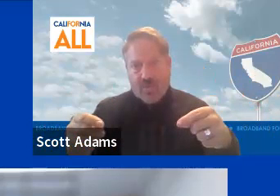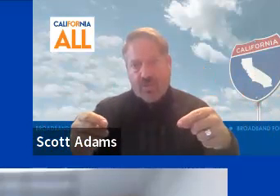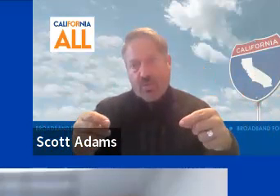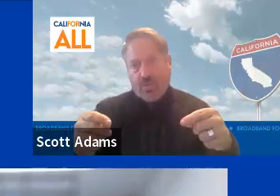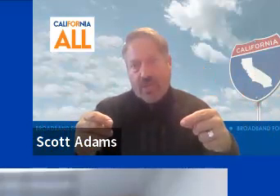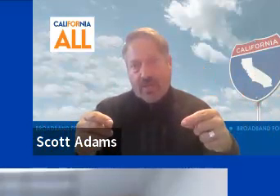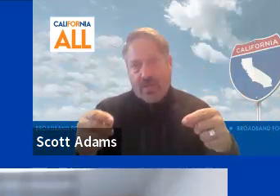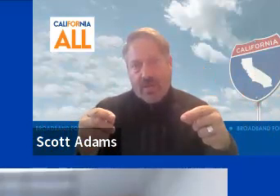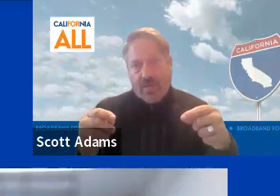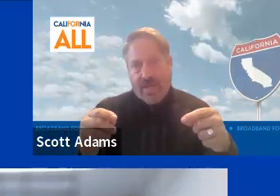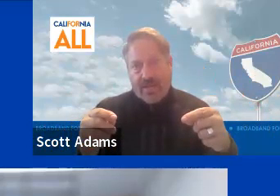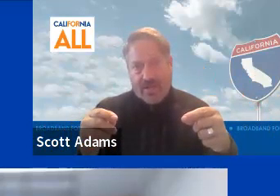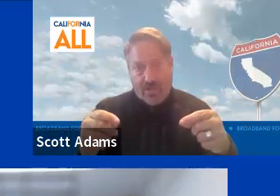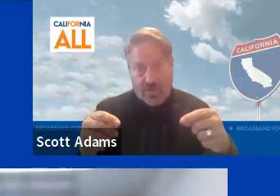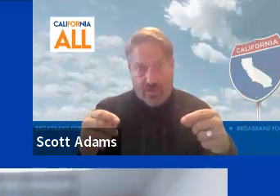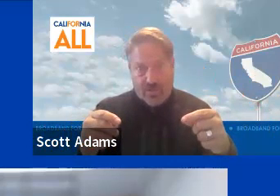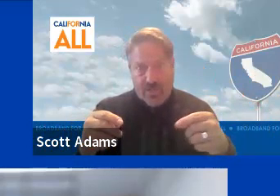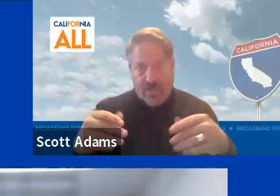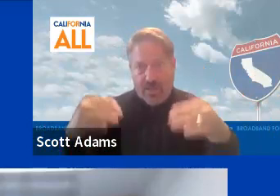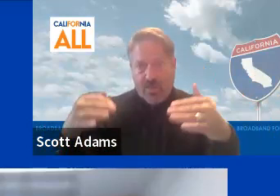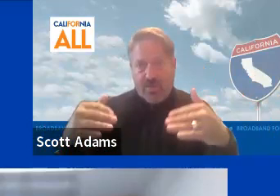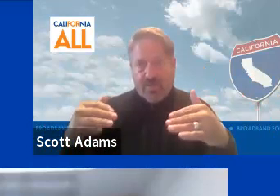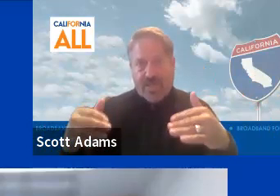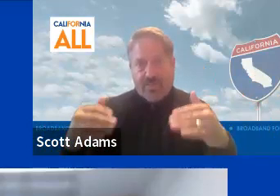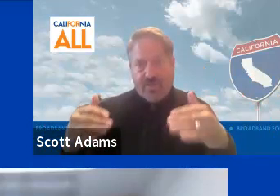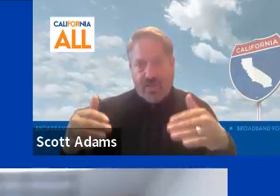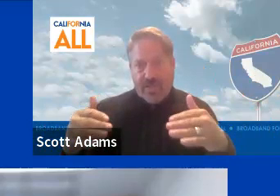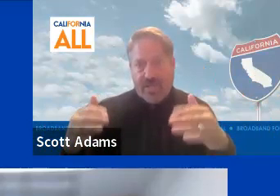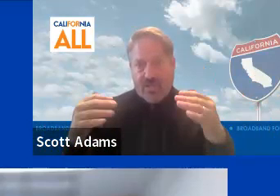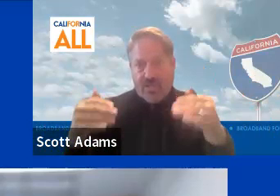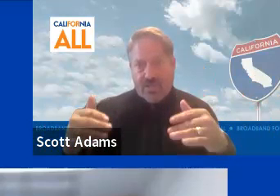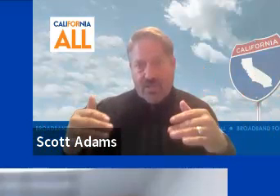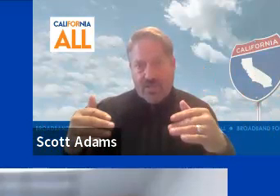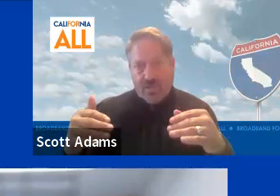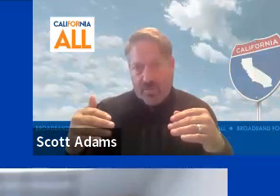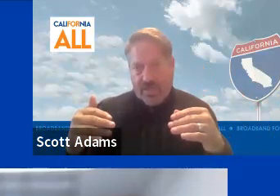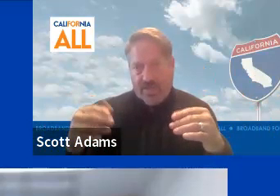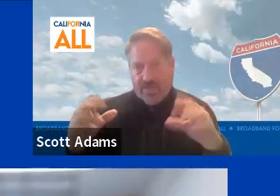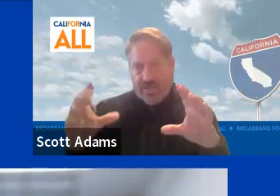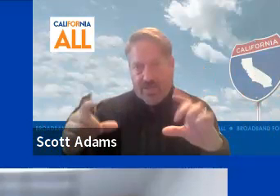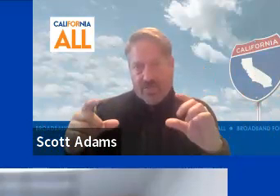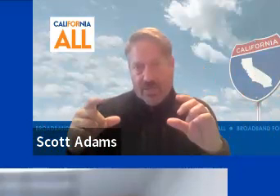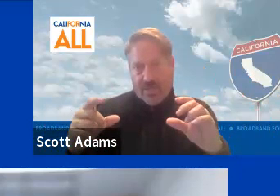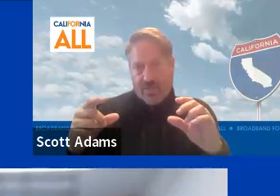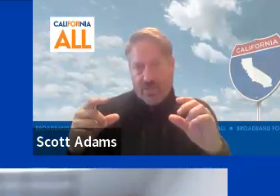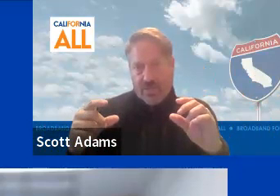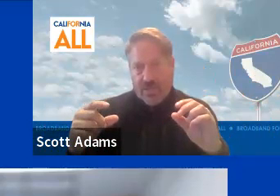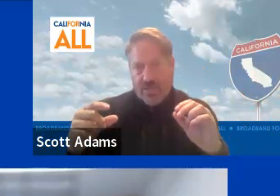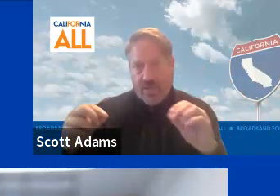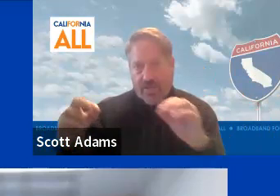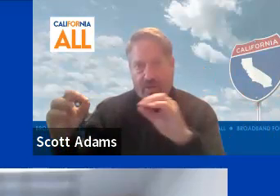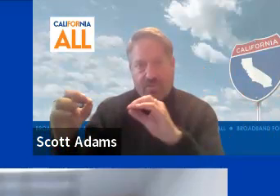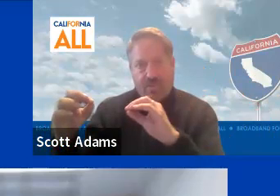an outreach toolkit that includes a number of different types of communications and social media assets in different